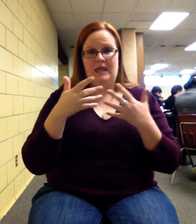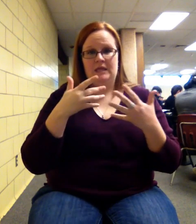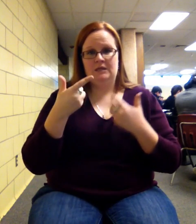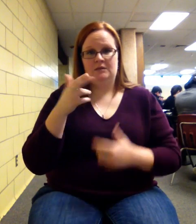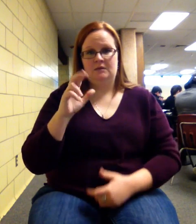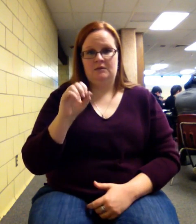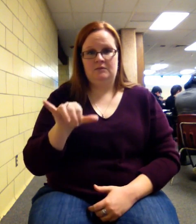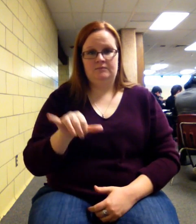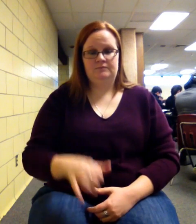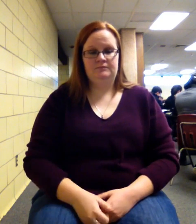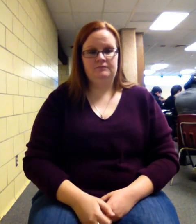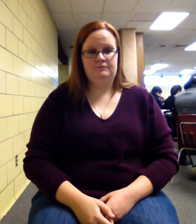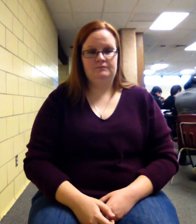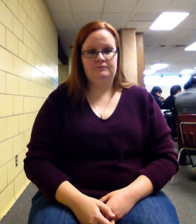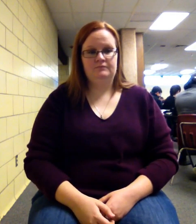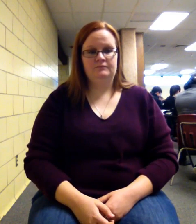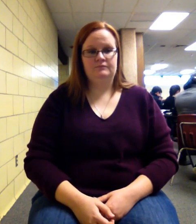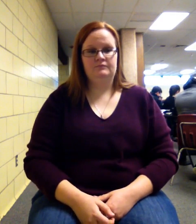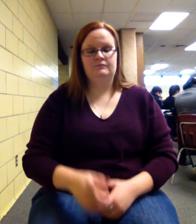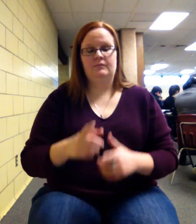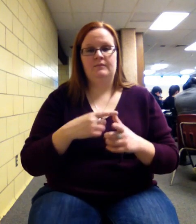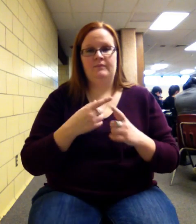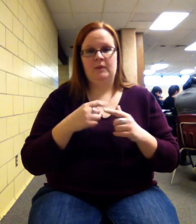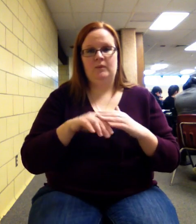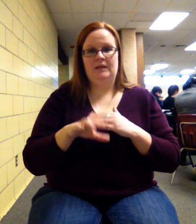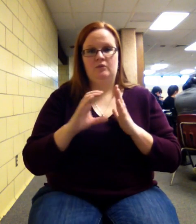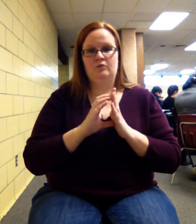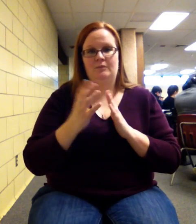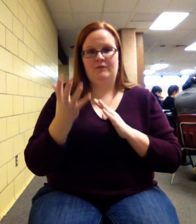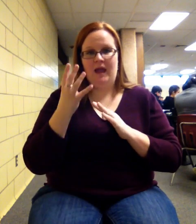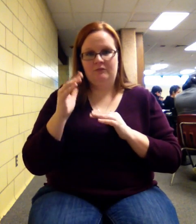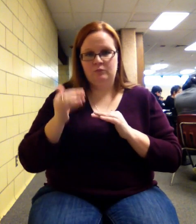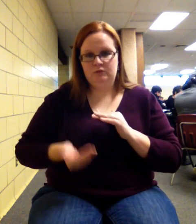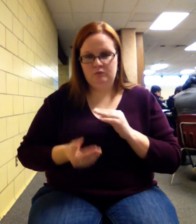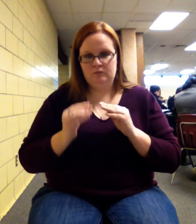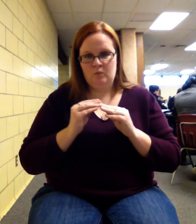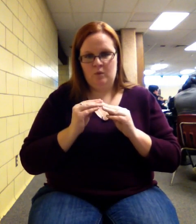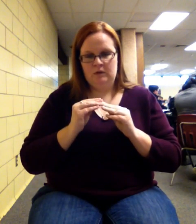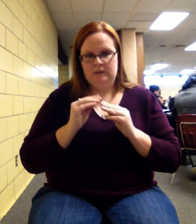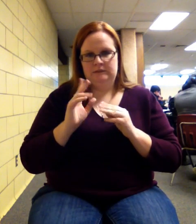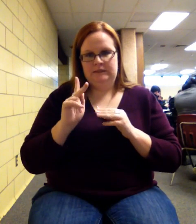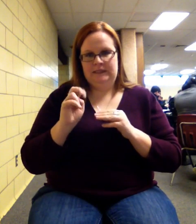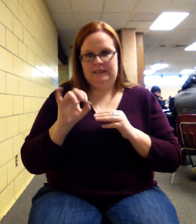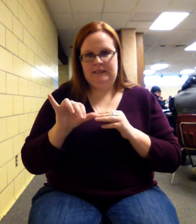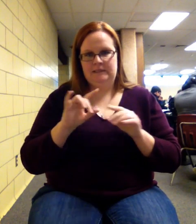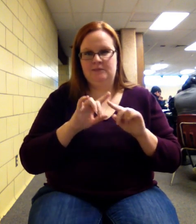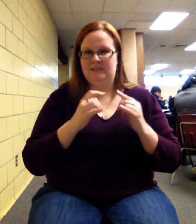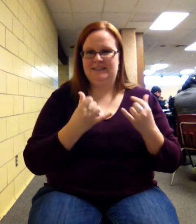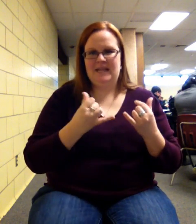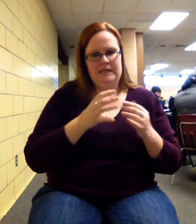gray. And then once we get into chapter 5, we'll introduce more keys. We're keeping it pretty basic, pretty simple today.